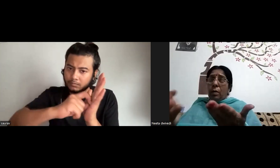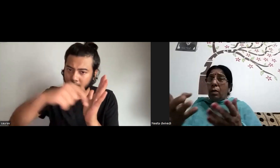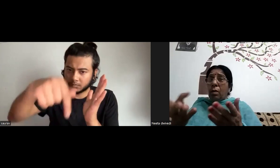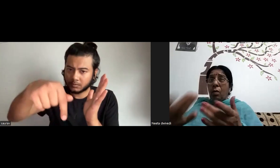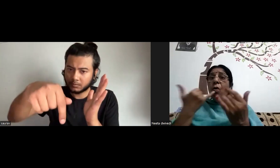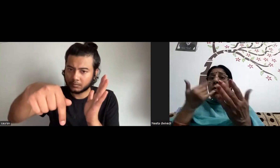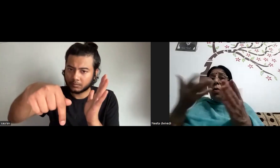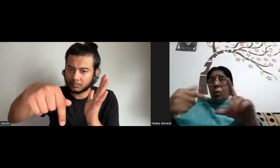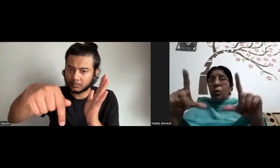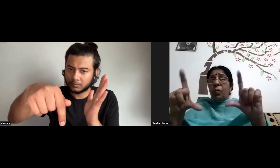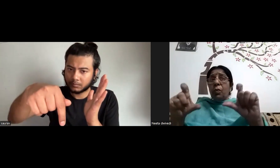She has a pen.